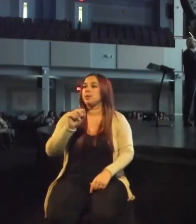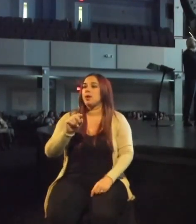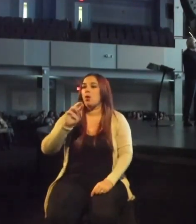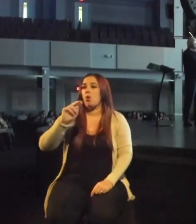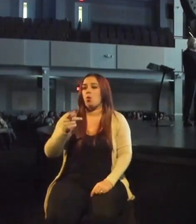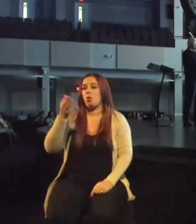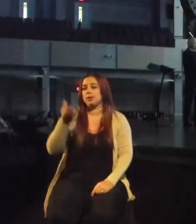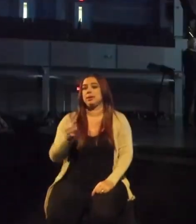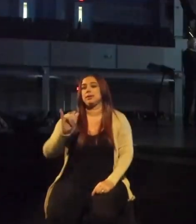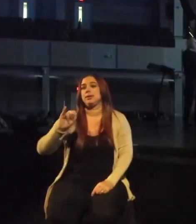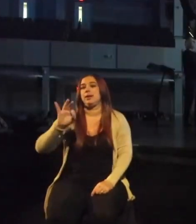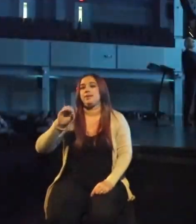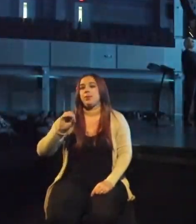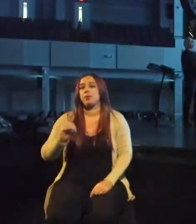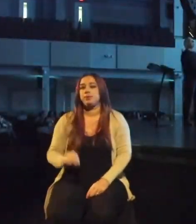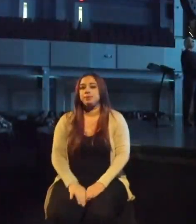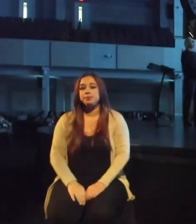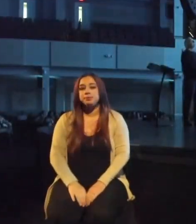church-redeemer.org/info.